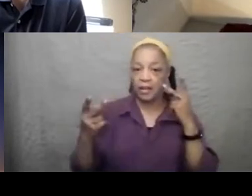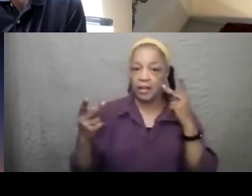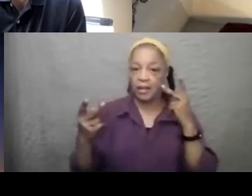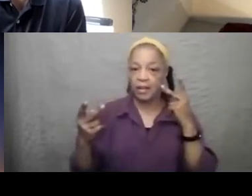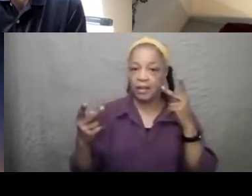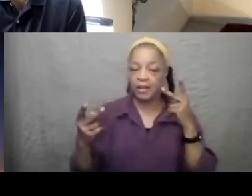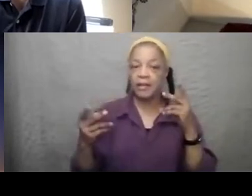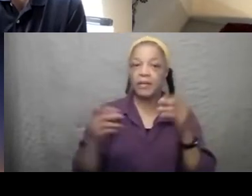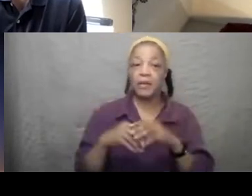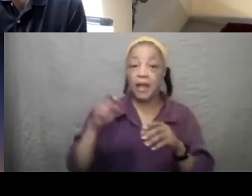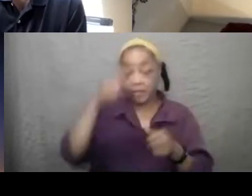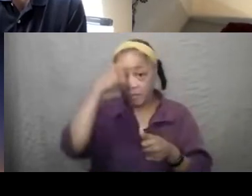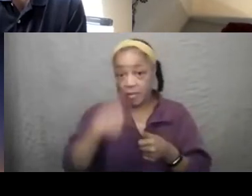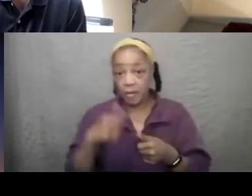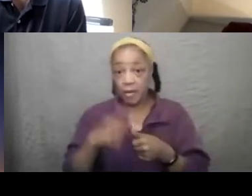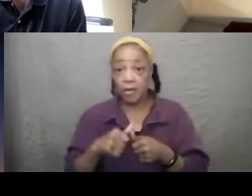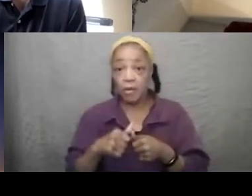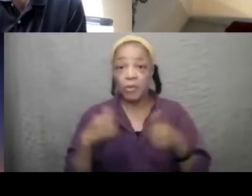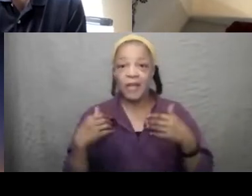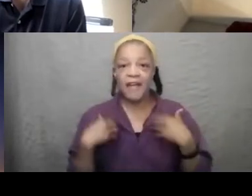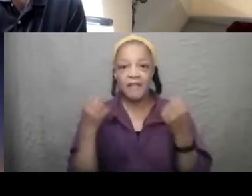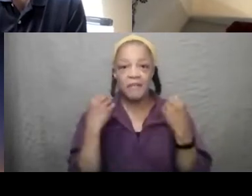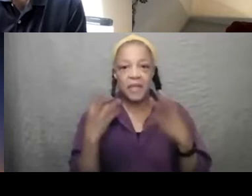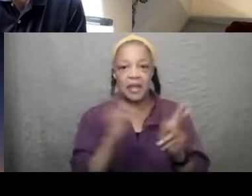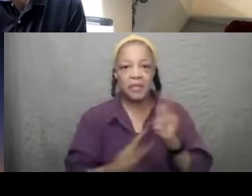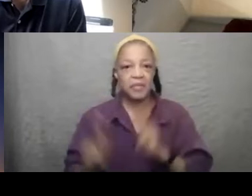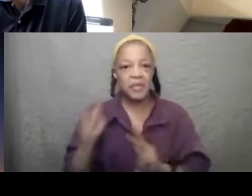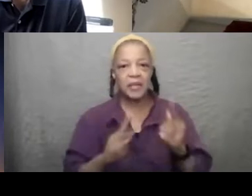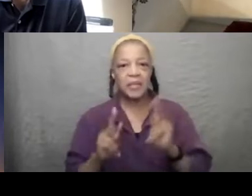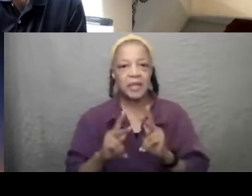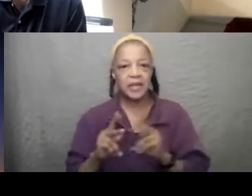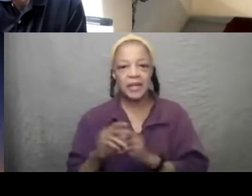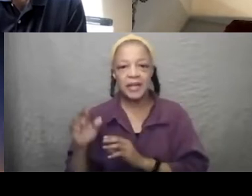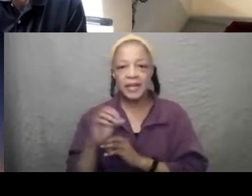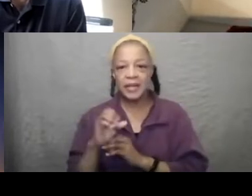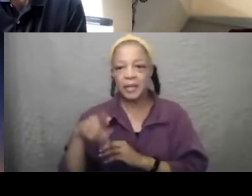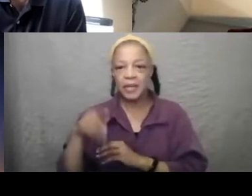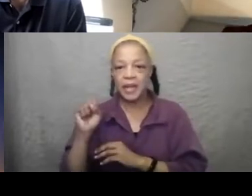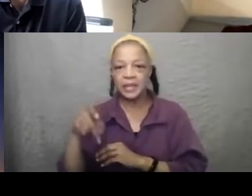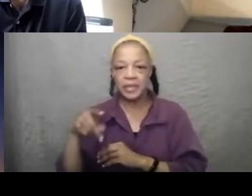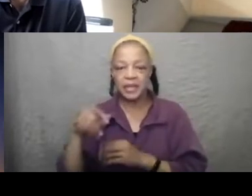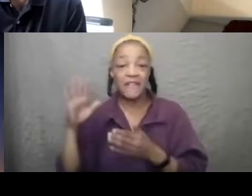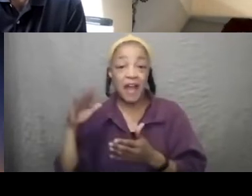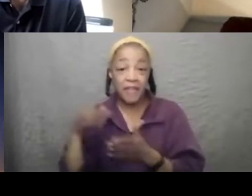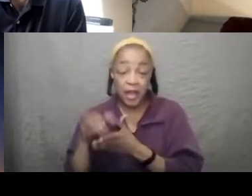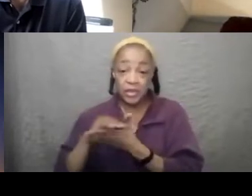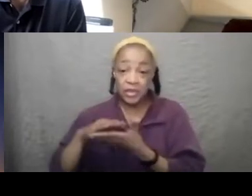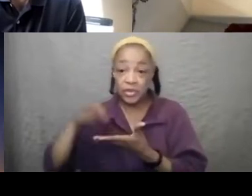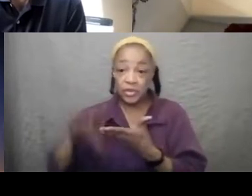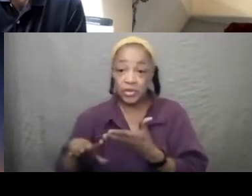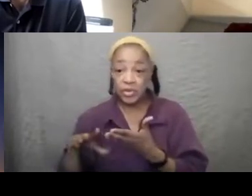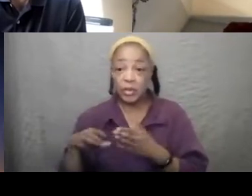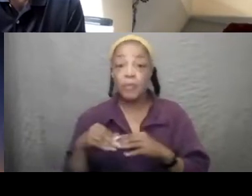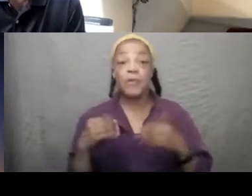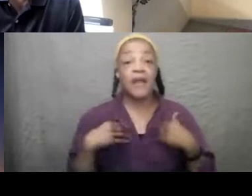to remember that while we have big numbers registered with the SP, like 5,000 students, there are like 8,000